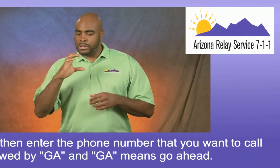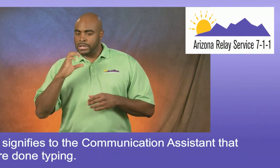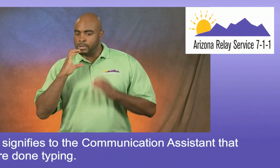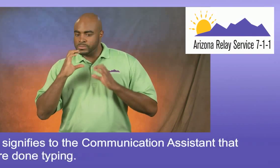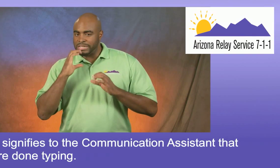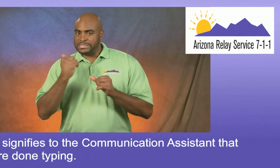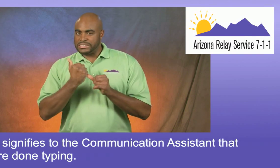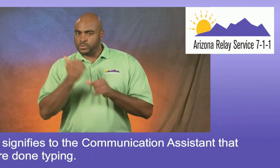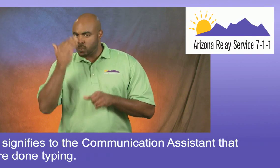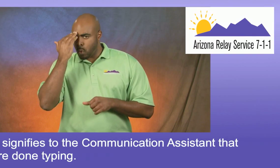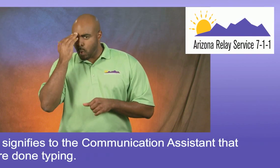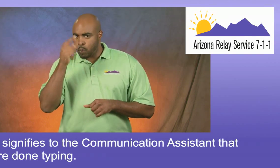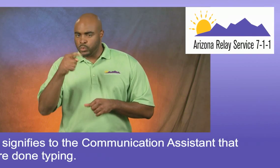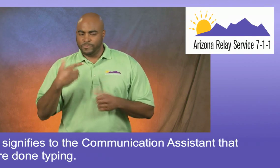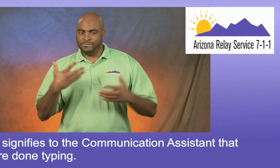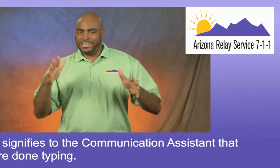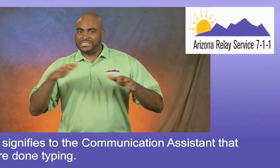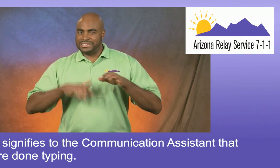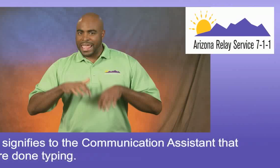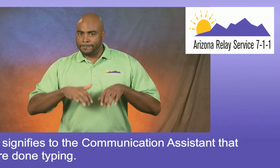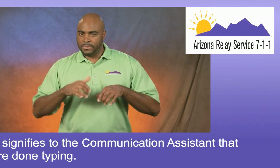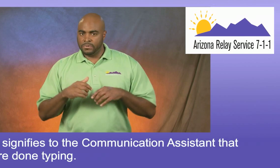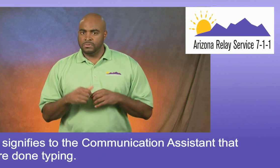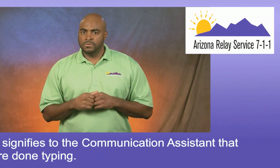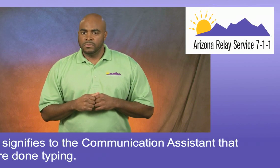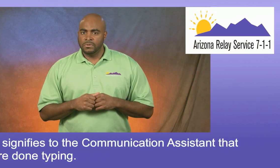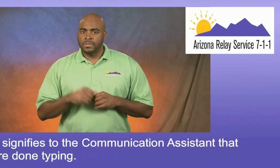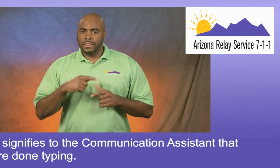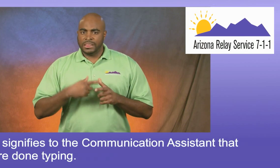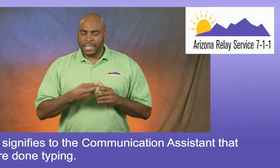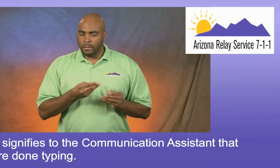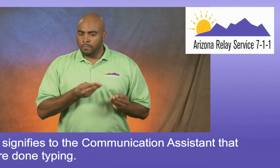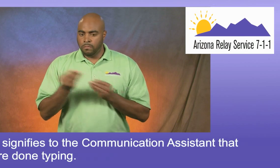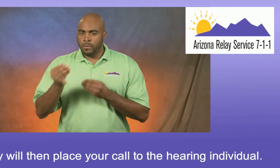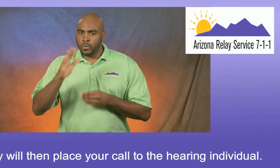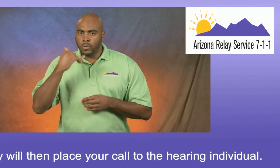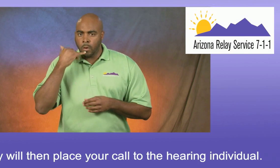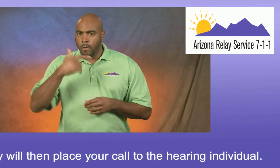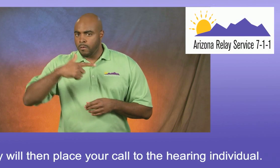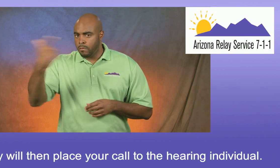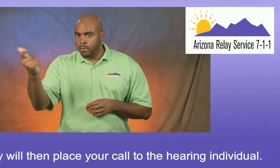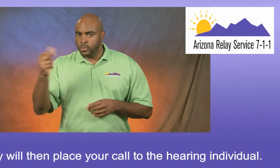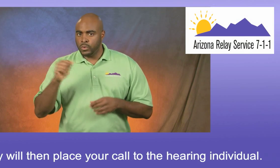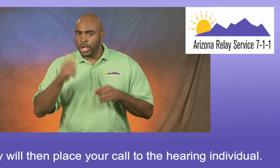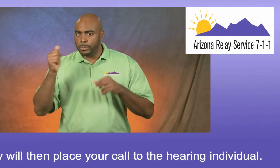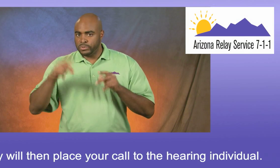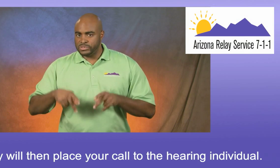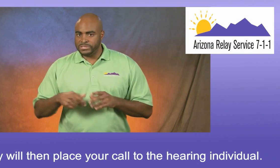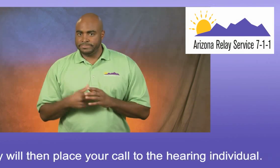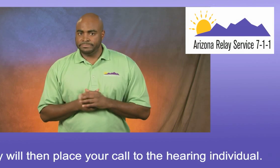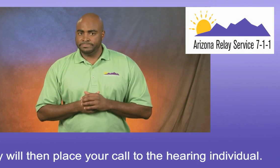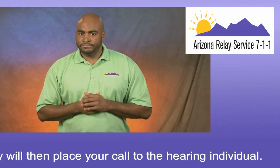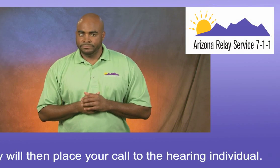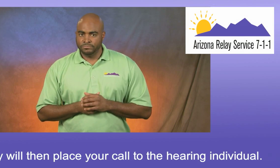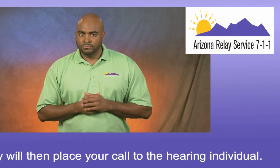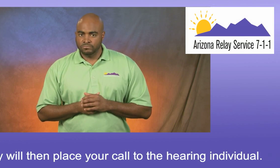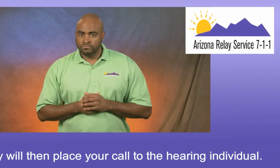This signifies to the communication assistant that you're done typing. They will then place your call to the hearing individual.